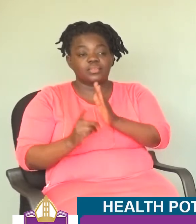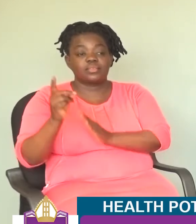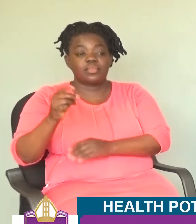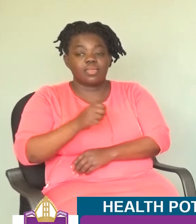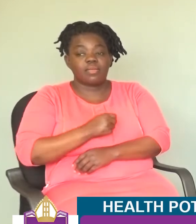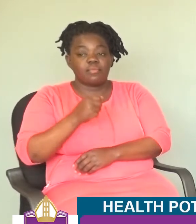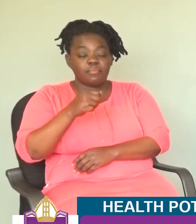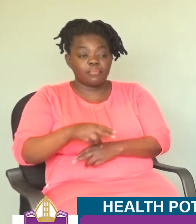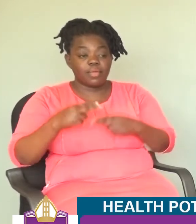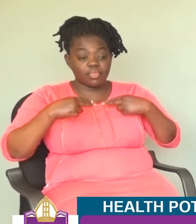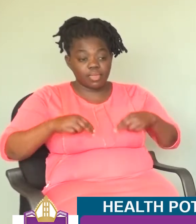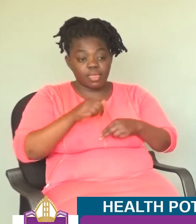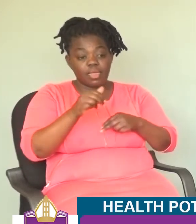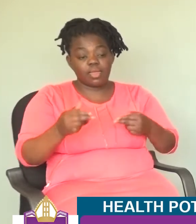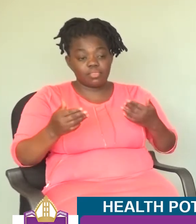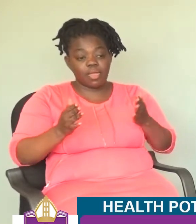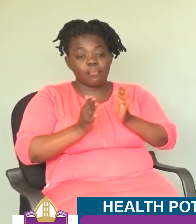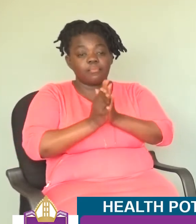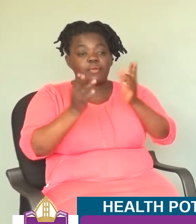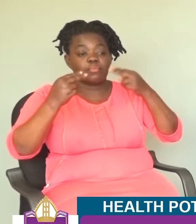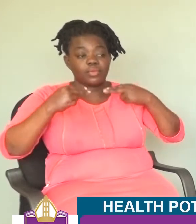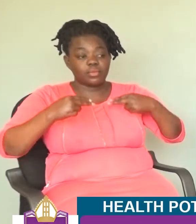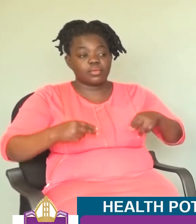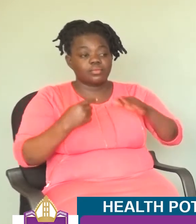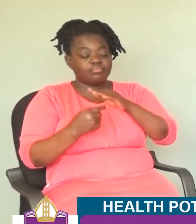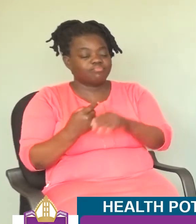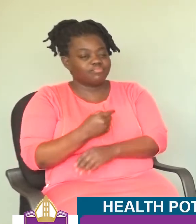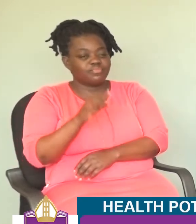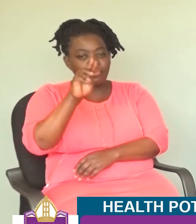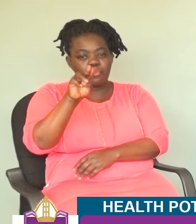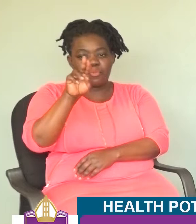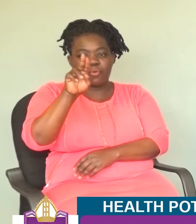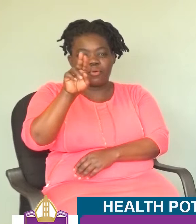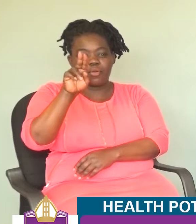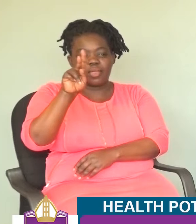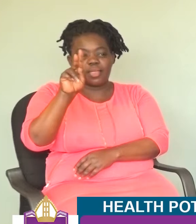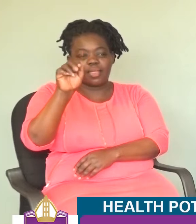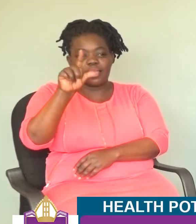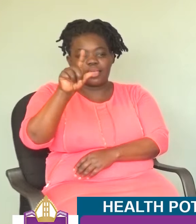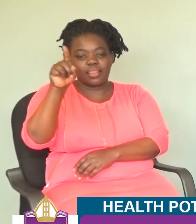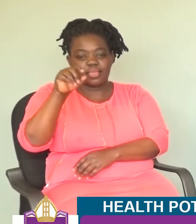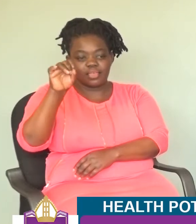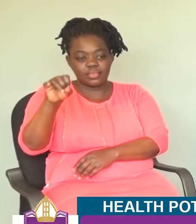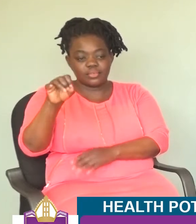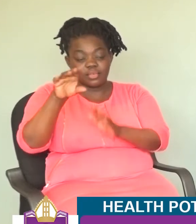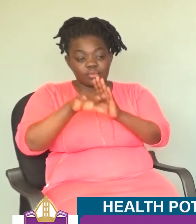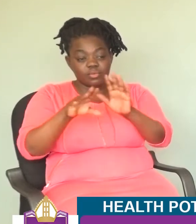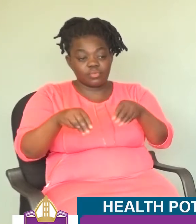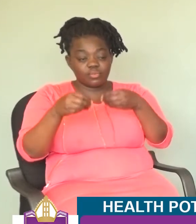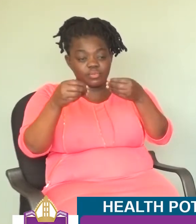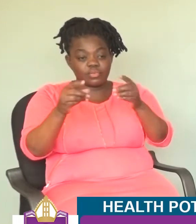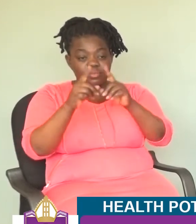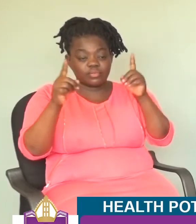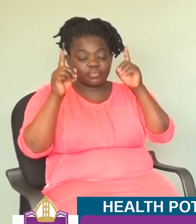other public health concerns. And Edrine Austin Mukalazi is my name, your host. This program is brought to you by